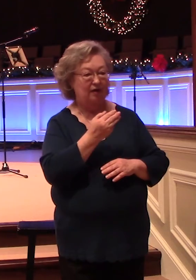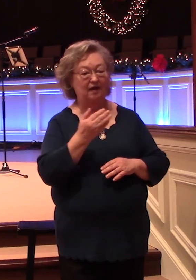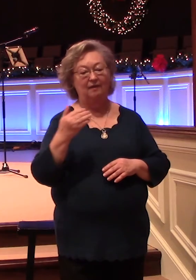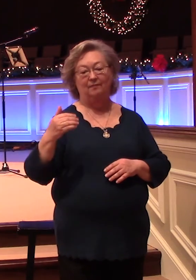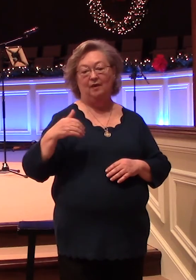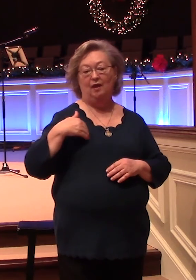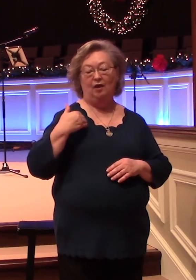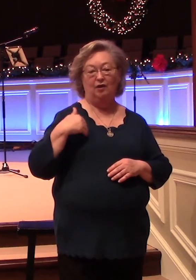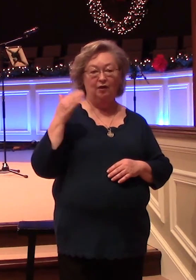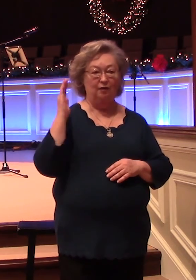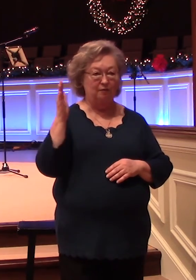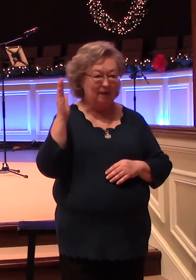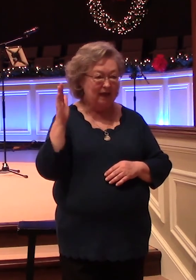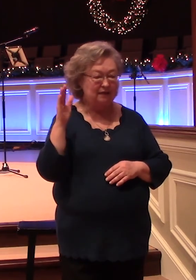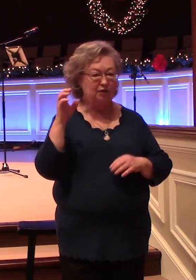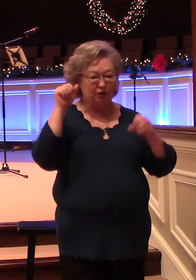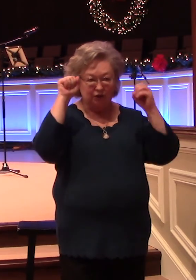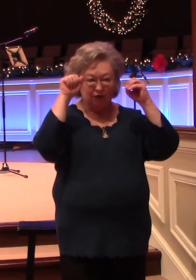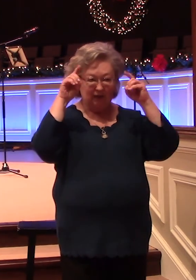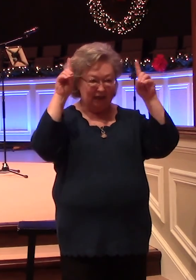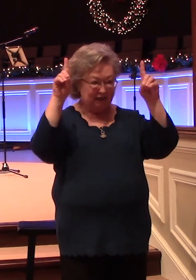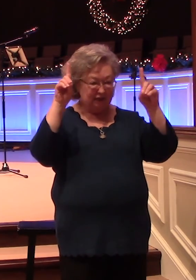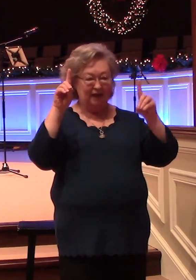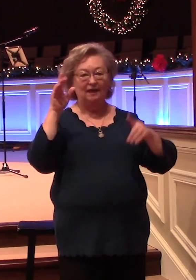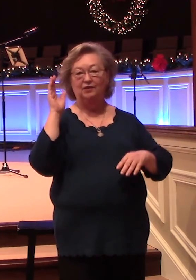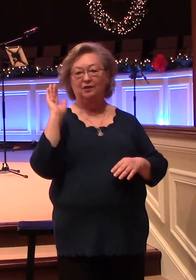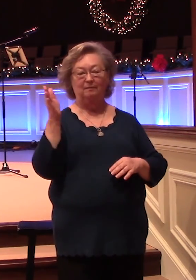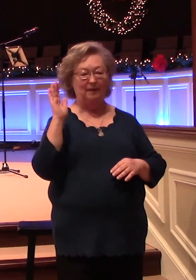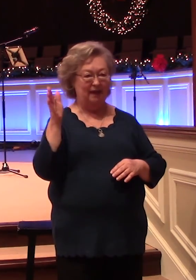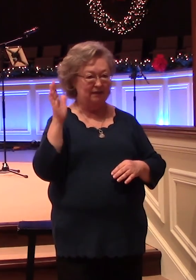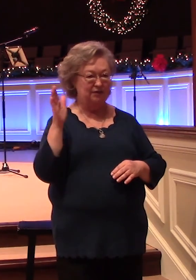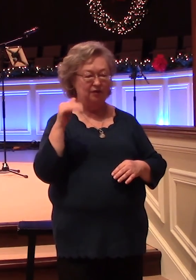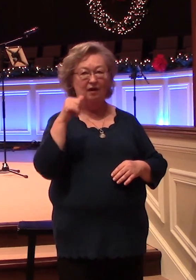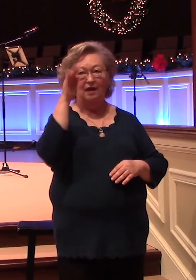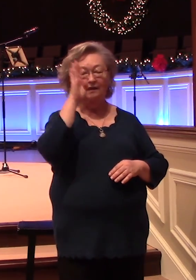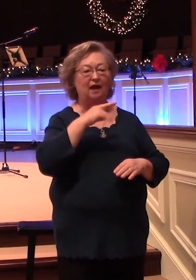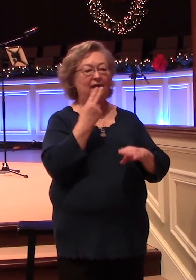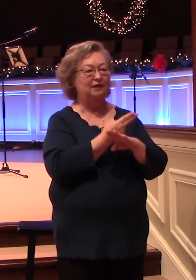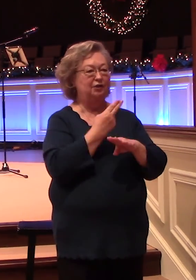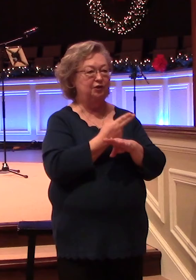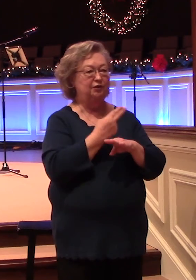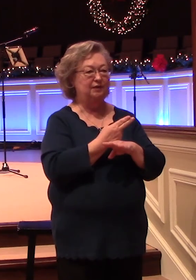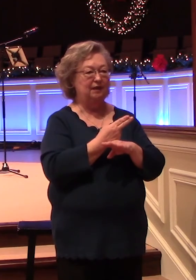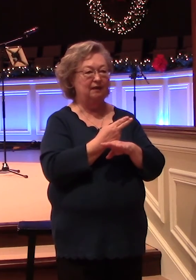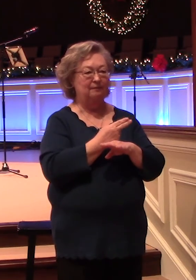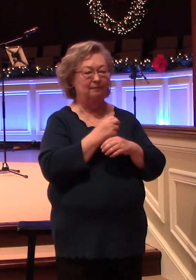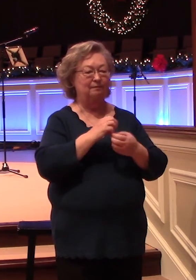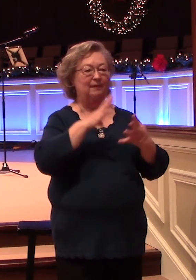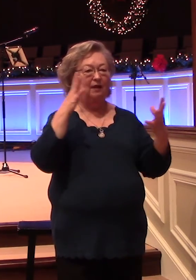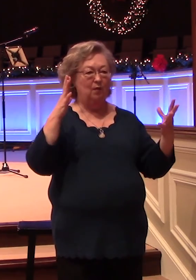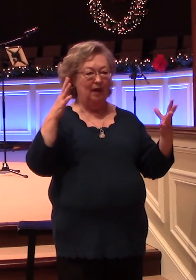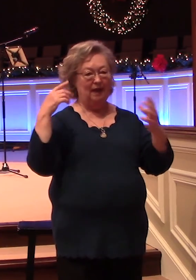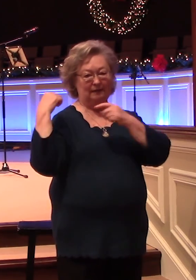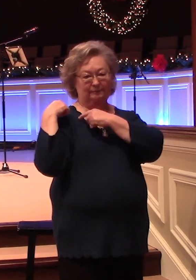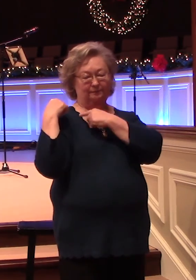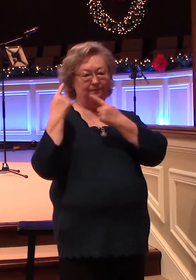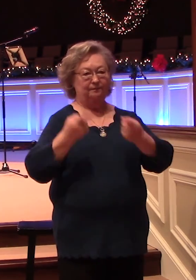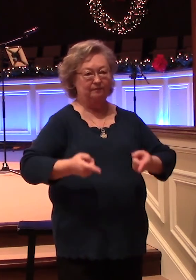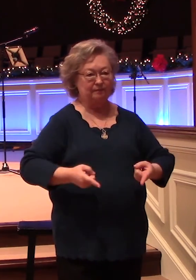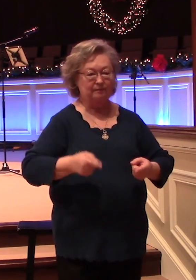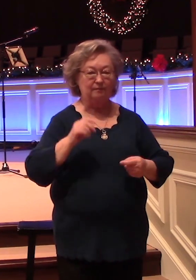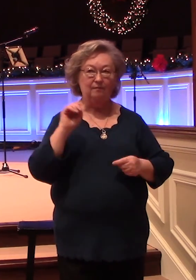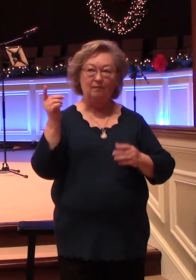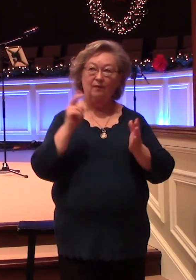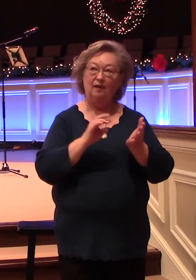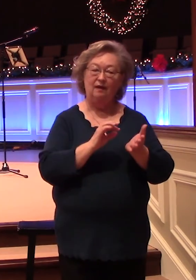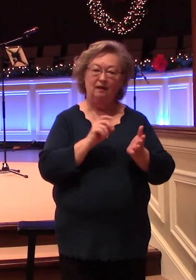education pastor. And God has used him tremendously across the years, and we're just going to give glory to God for that tonight at 6.